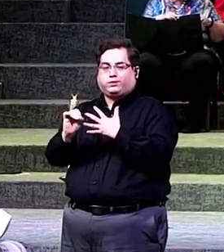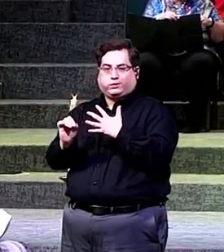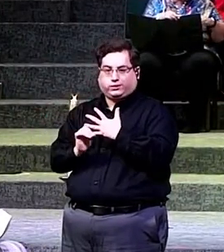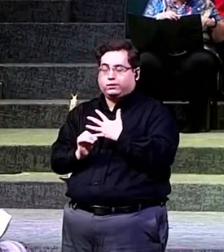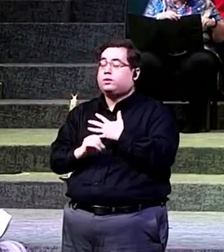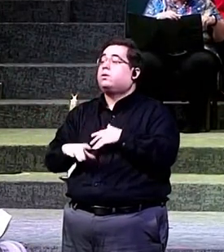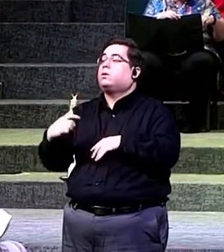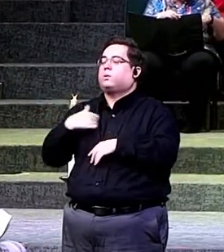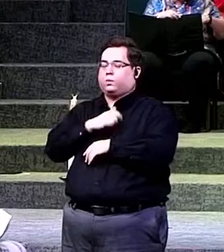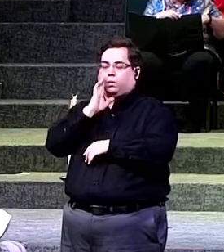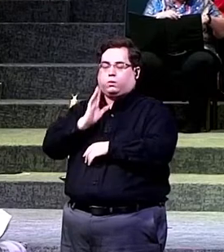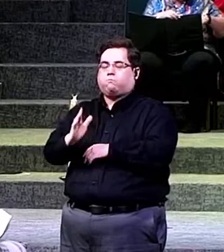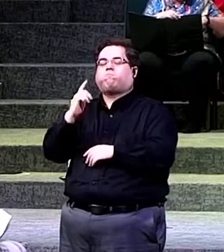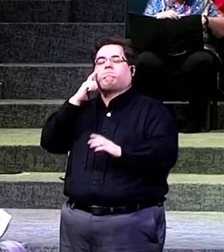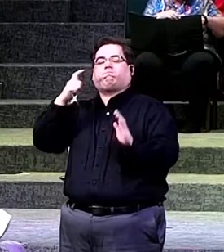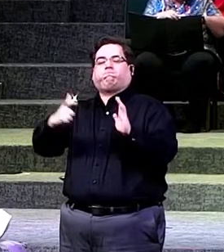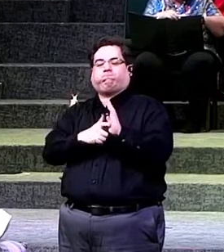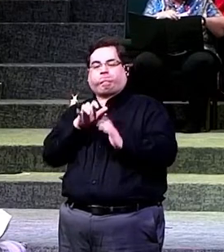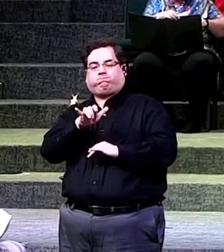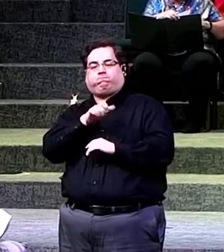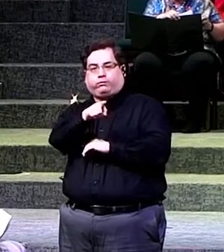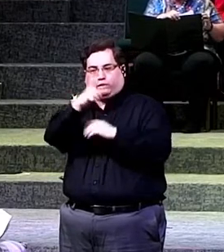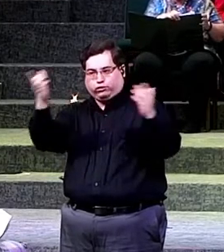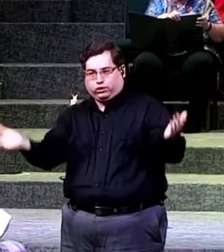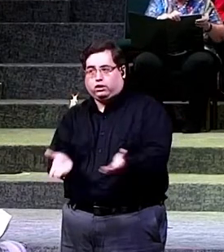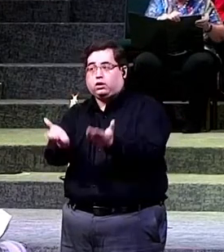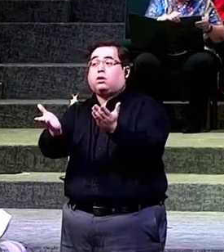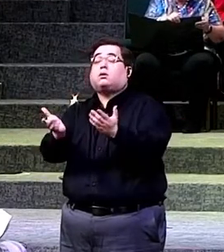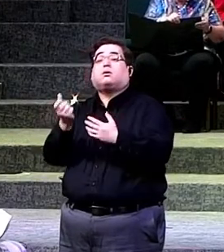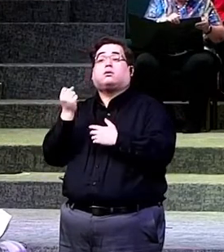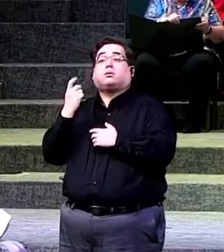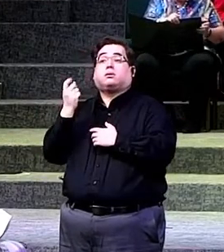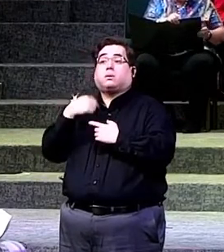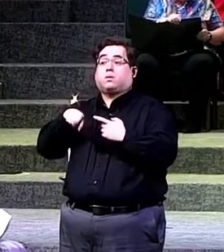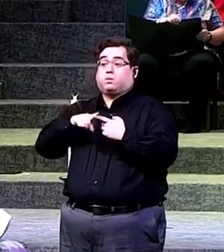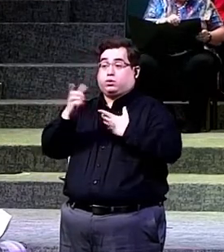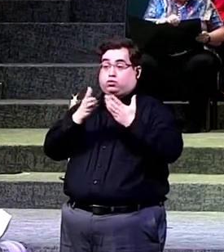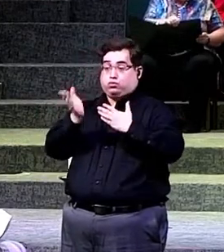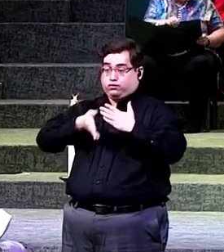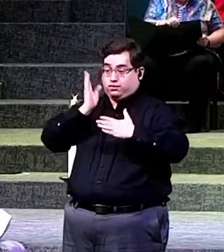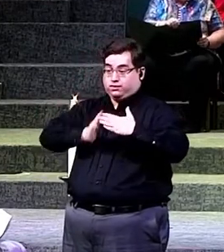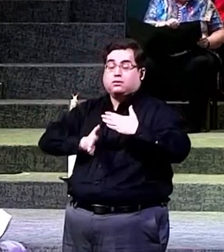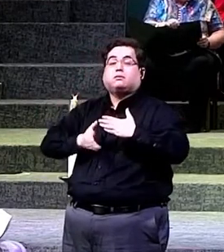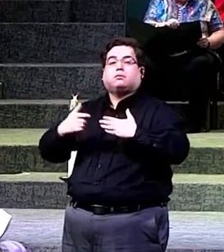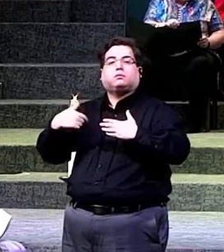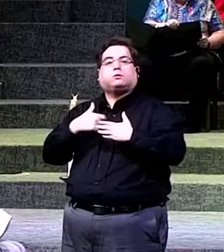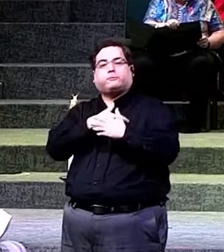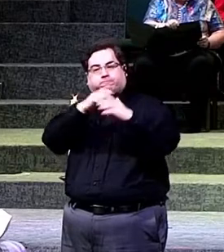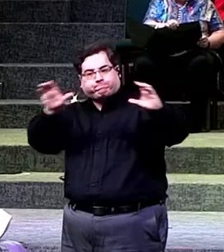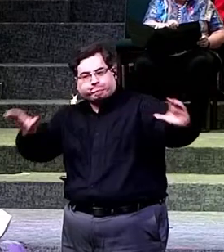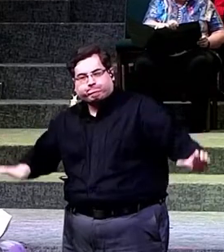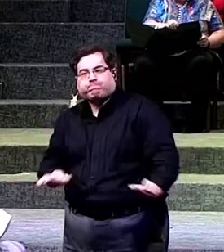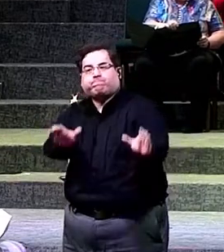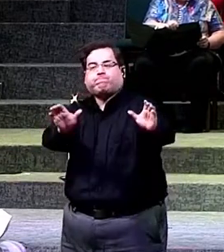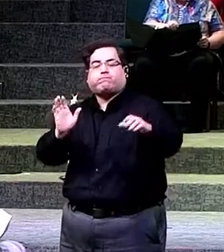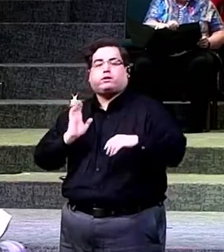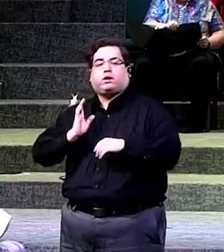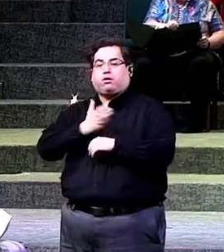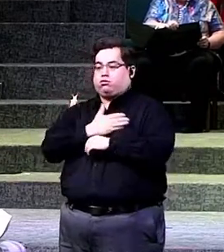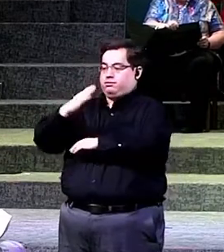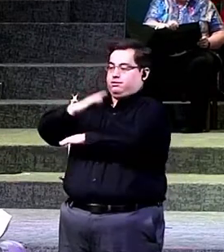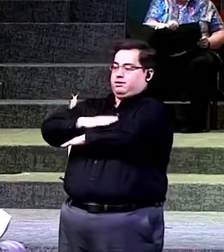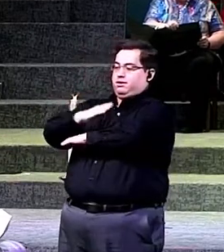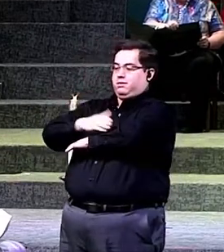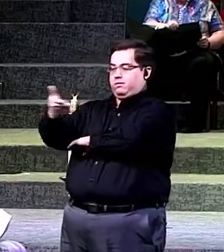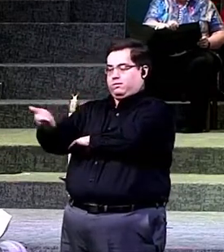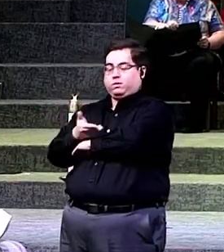97000, then we will know that you are here. In fact, when services ended, we'd like to invite you to our hospitality table where you